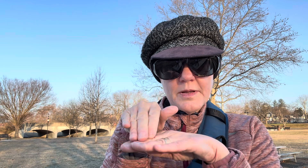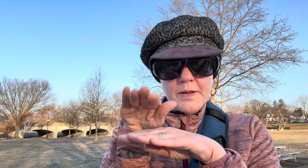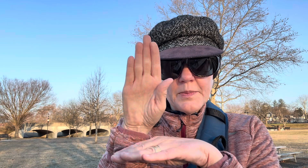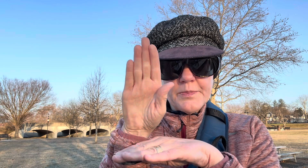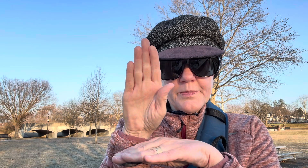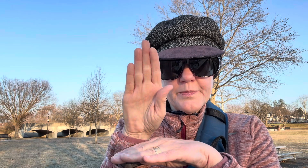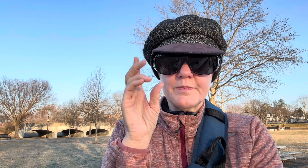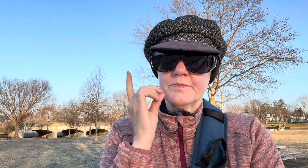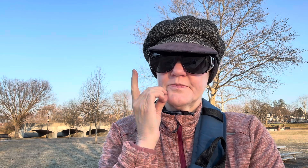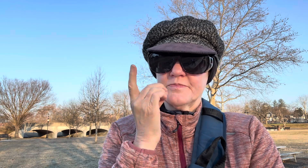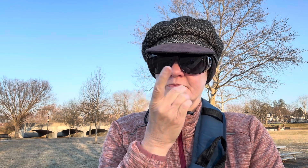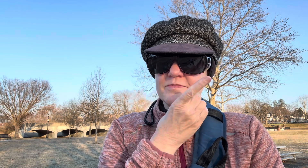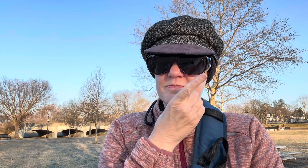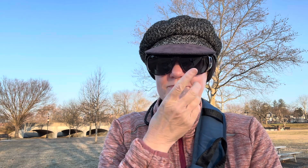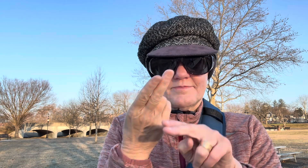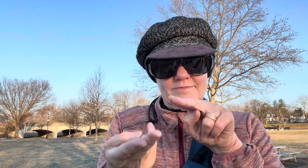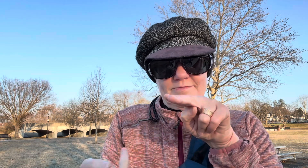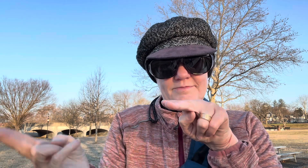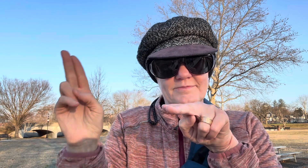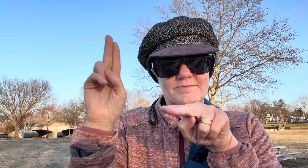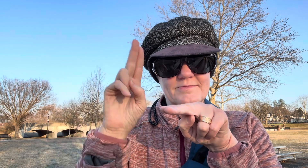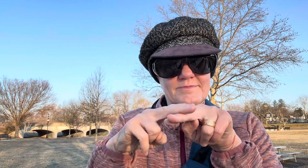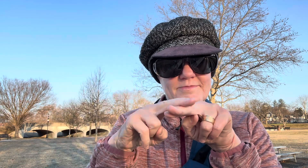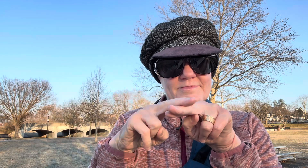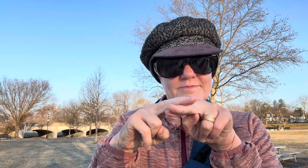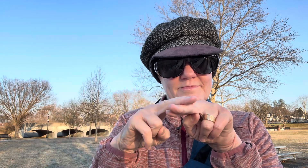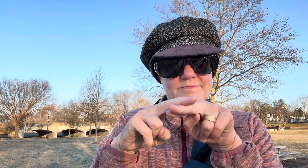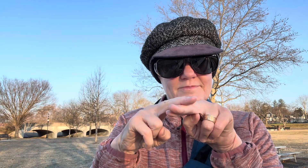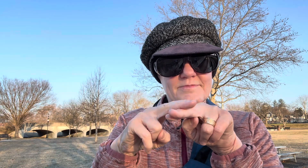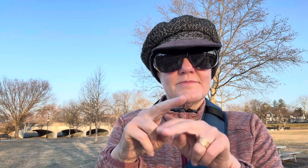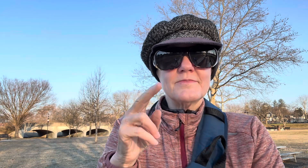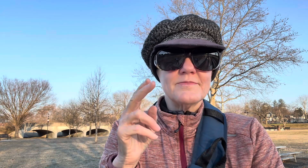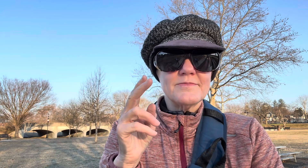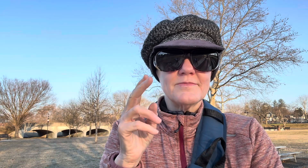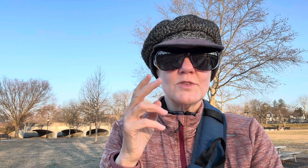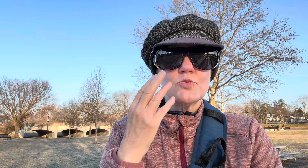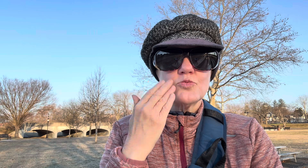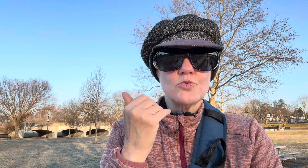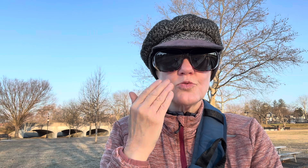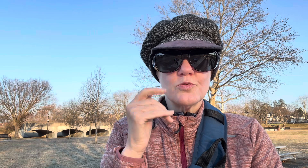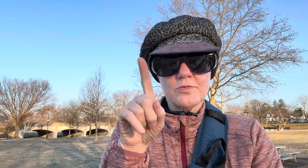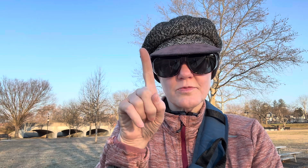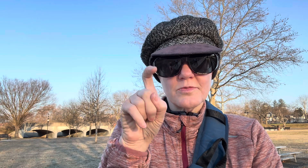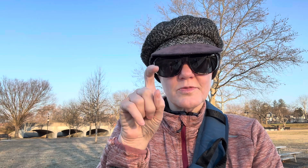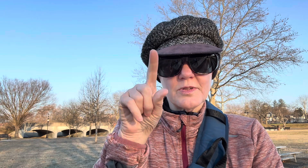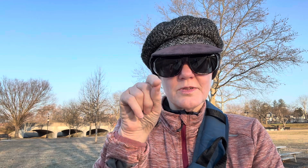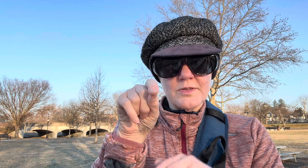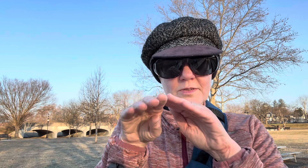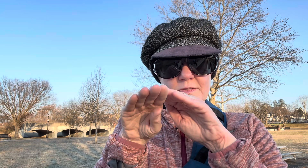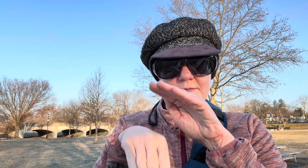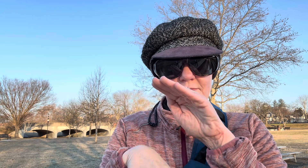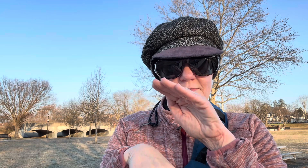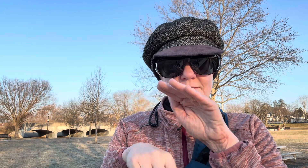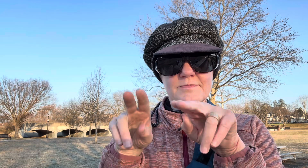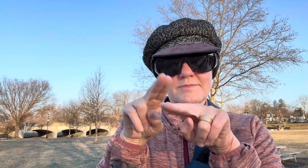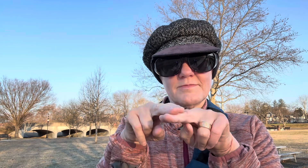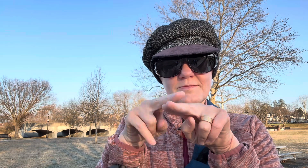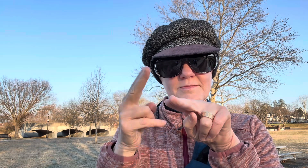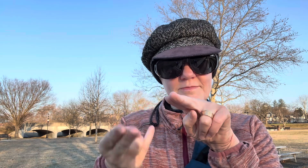is 120 or above, he gains weight. If his sugar is below 120, he